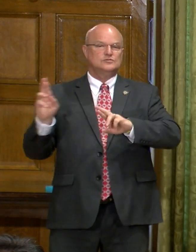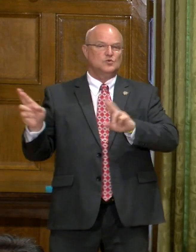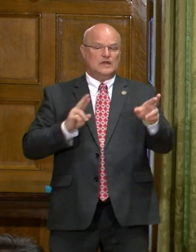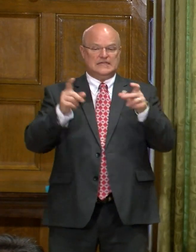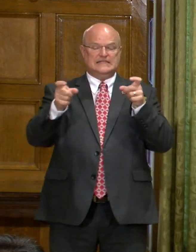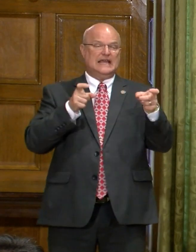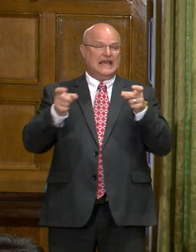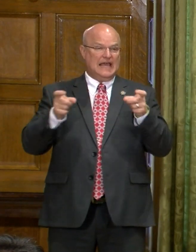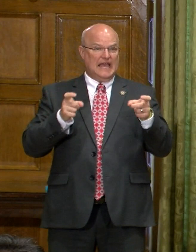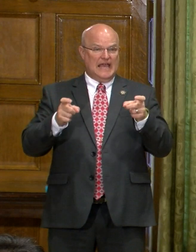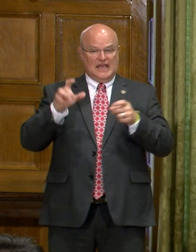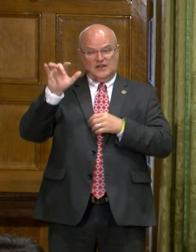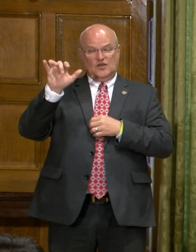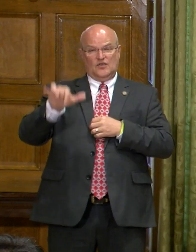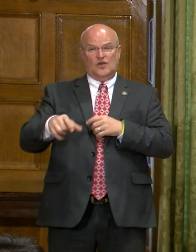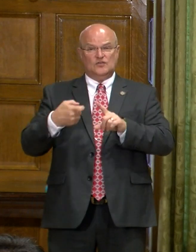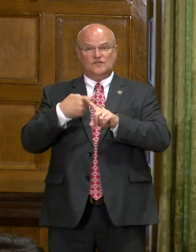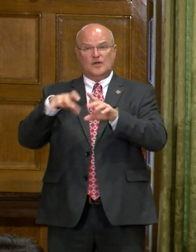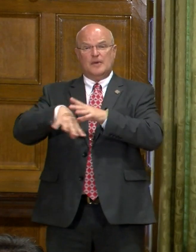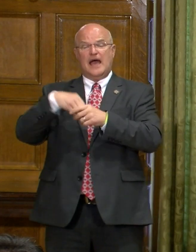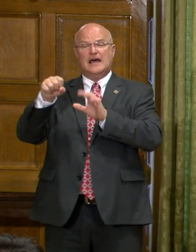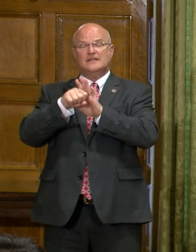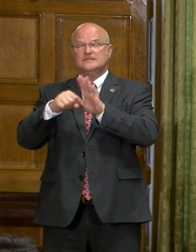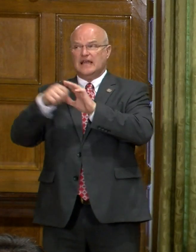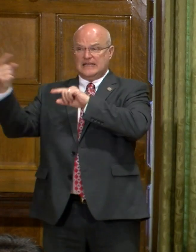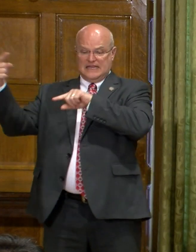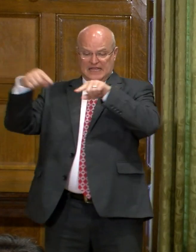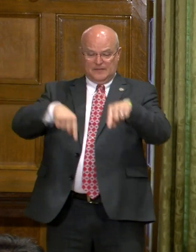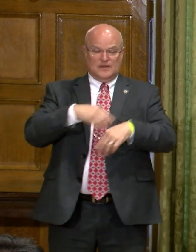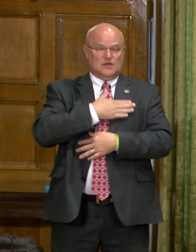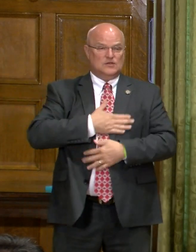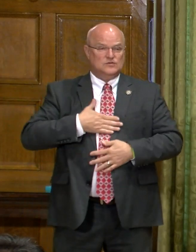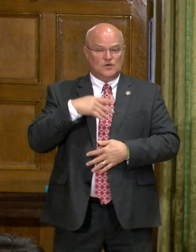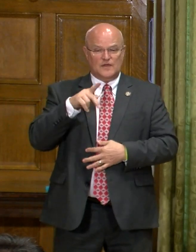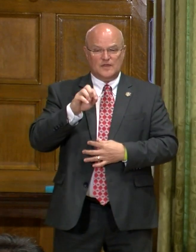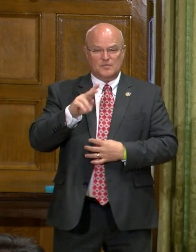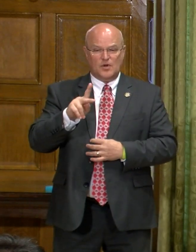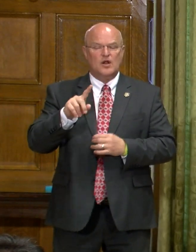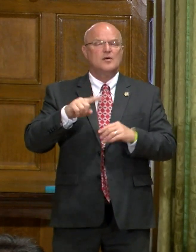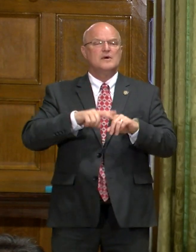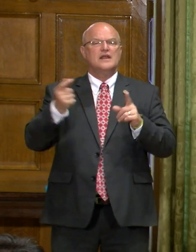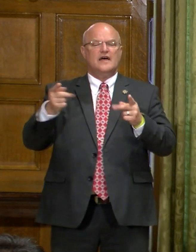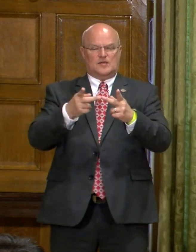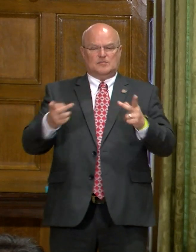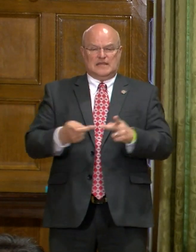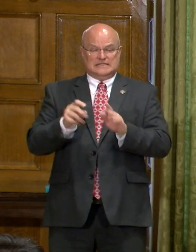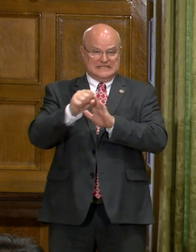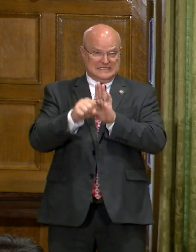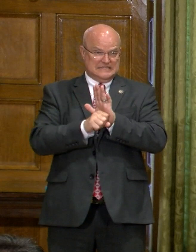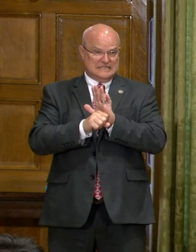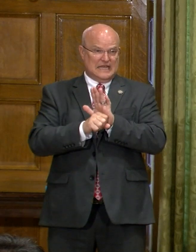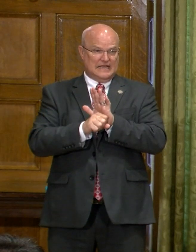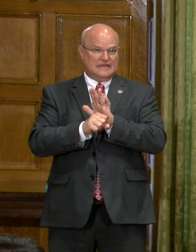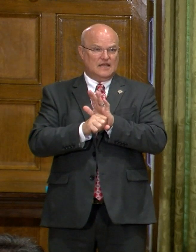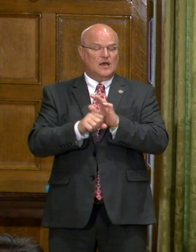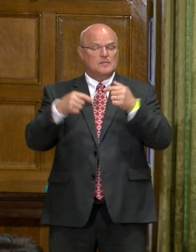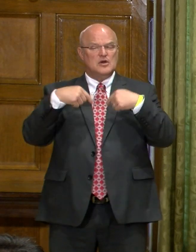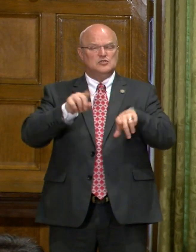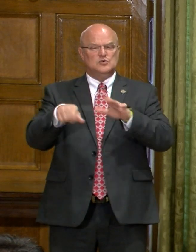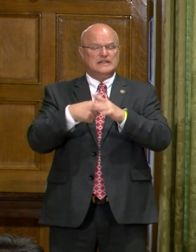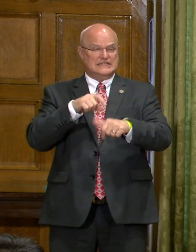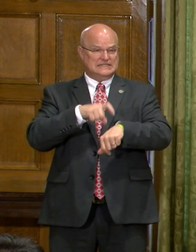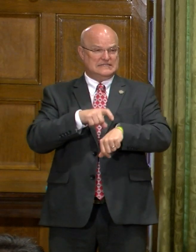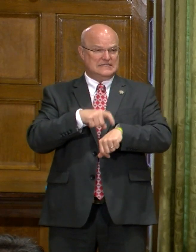to handle those that come in to enjoy our parks, but also other facilities here in the state. But during